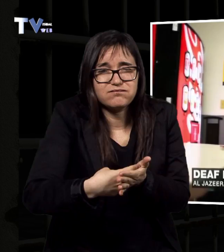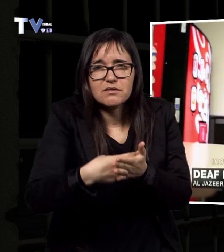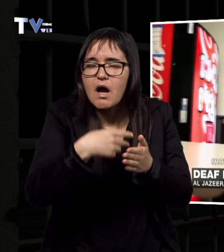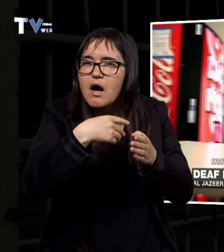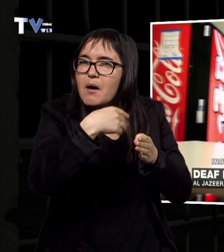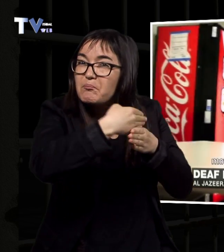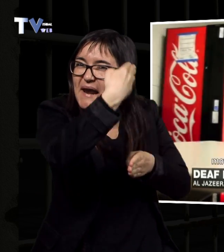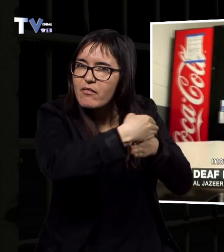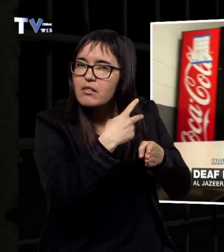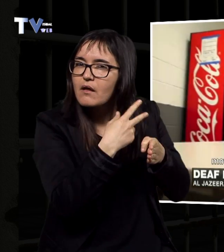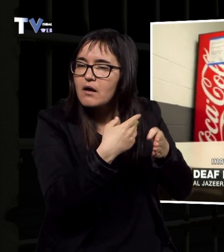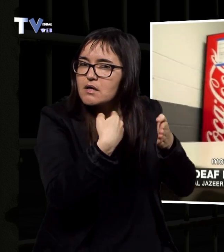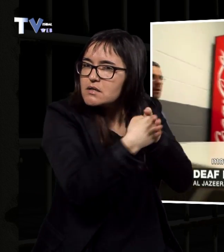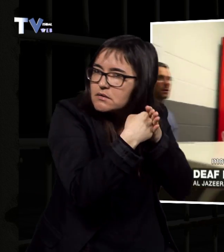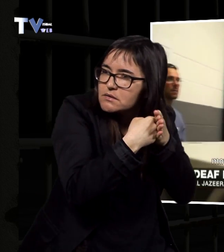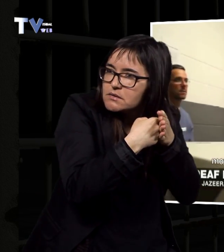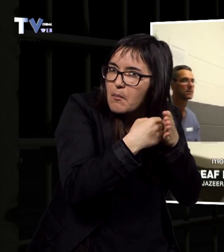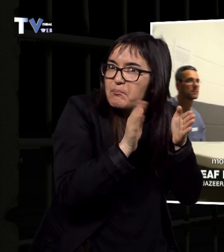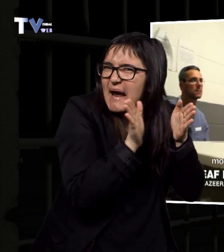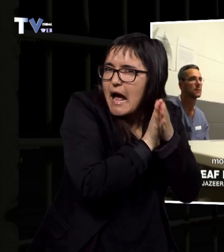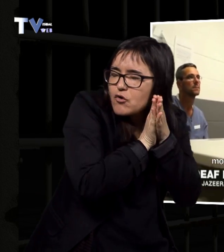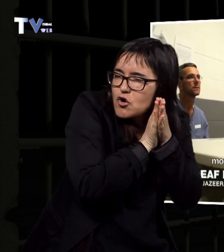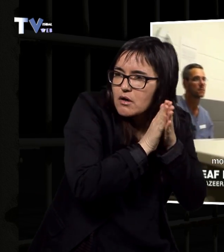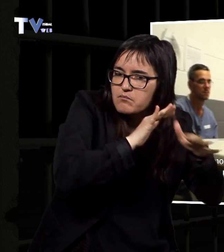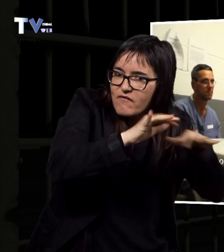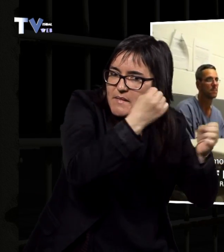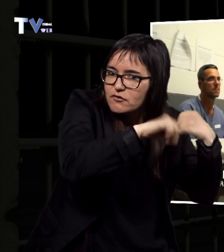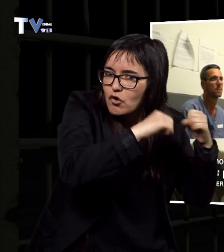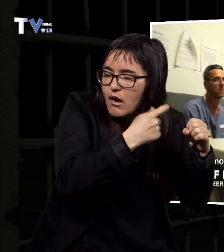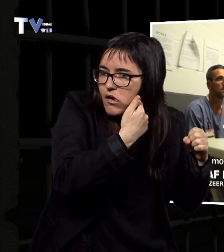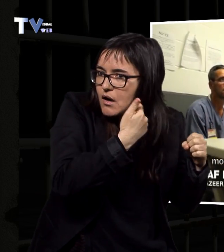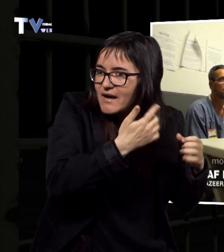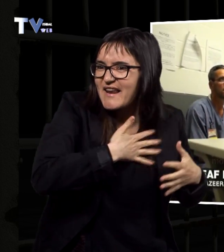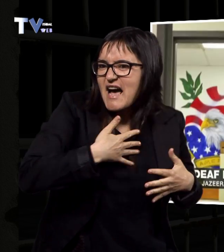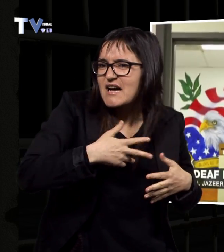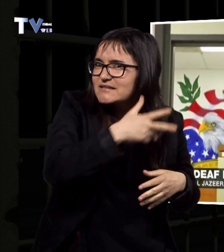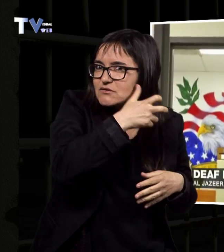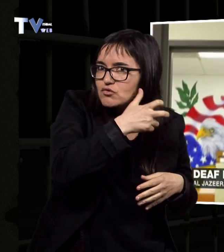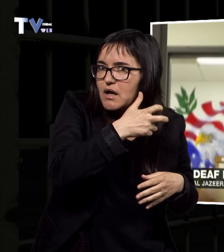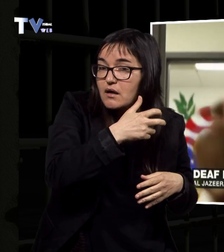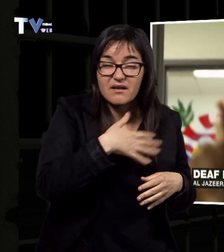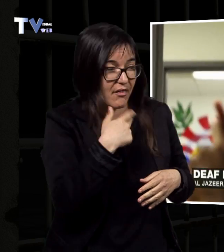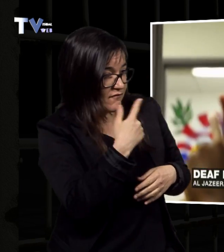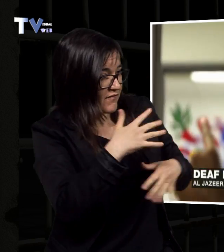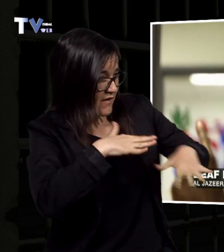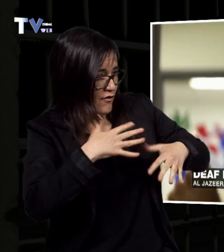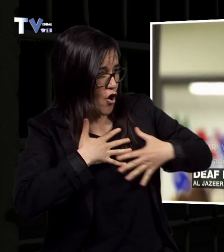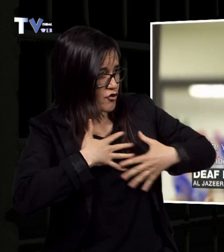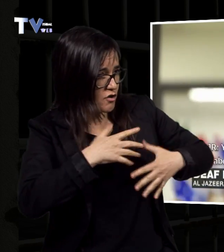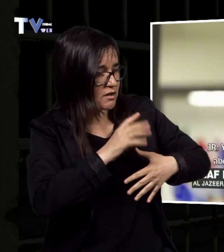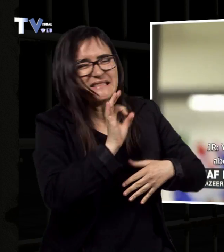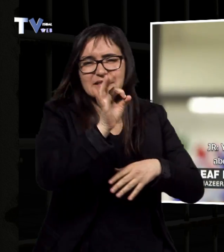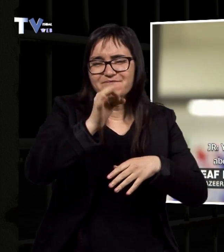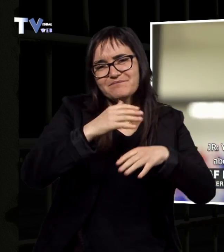listen against the wall for movement, for the sound of movement or the feeling of movement. Vibration. Yes, the